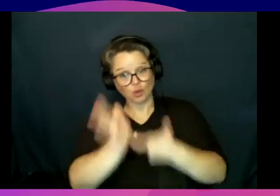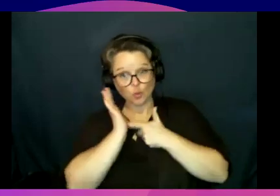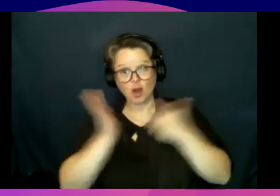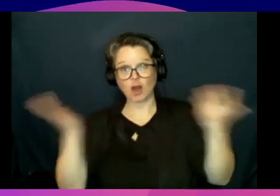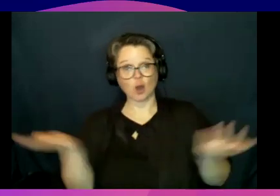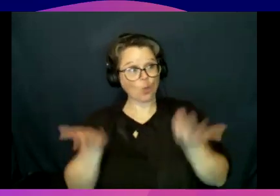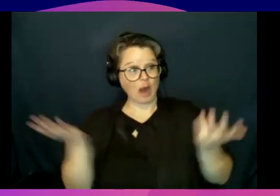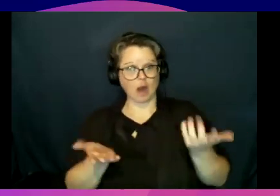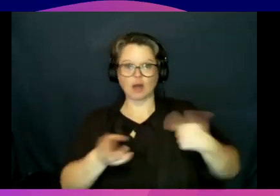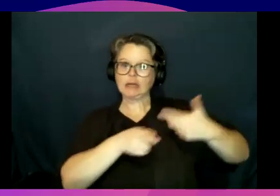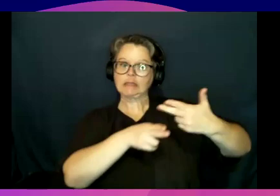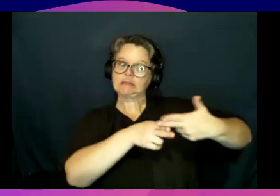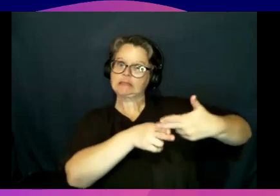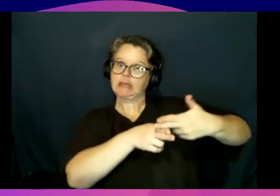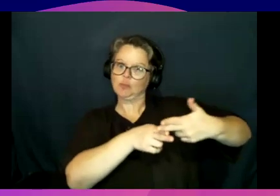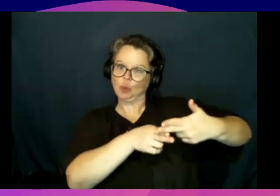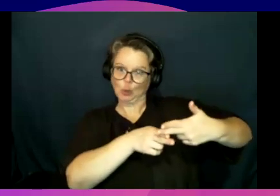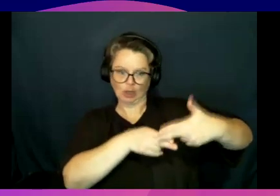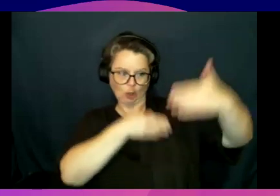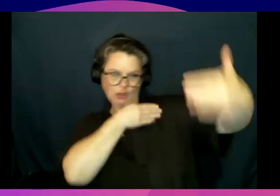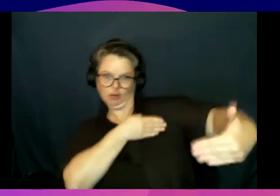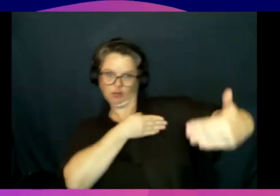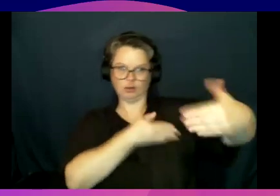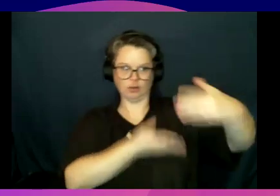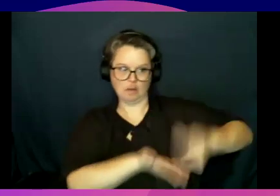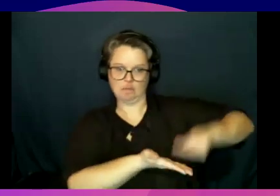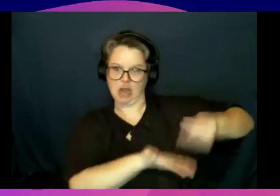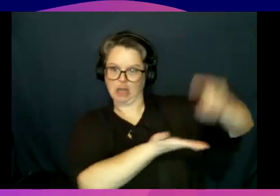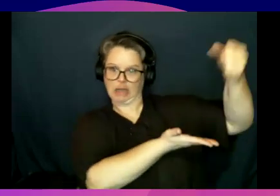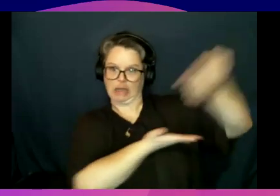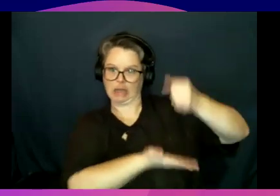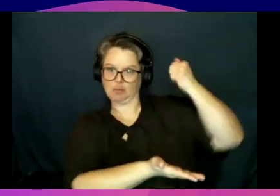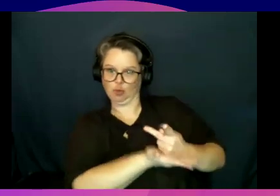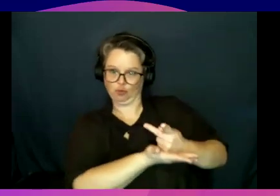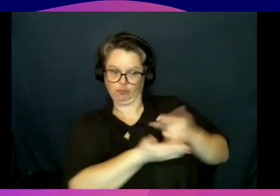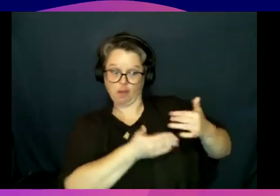is not the way to go to sustain a workforce, and this is a major issue.